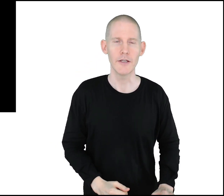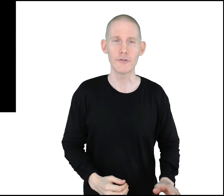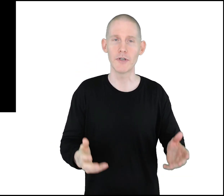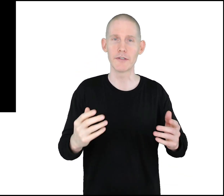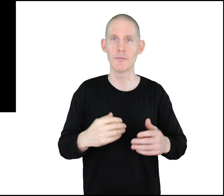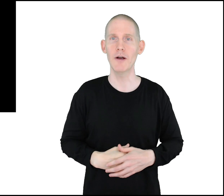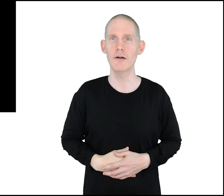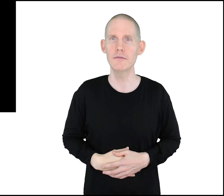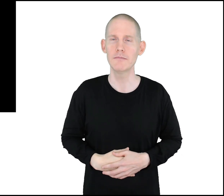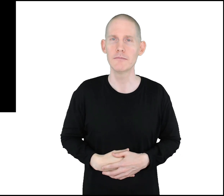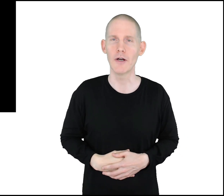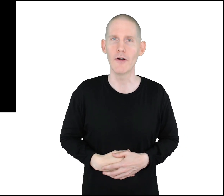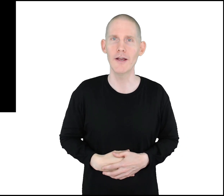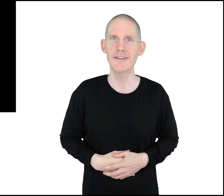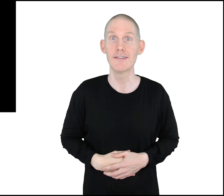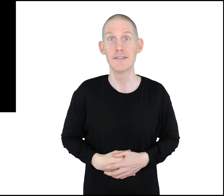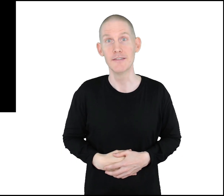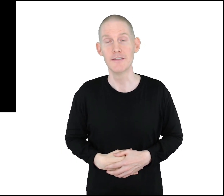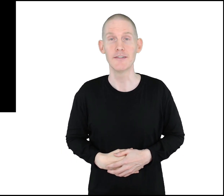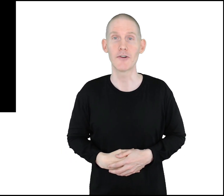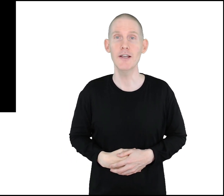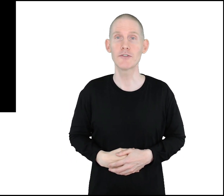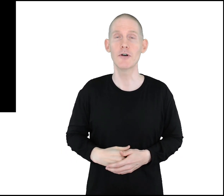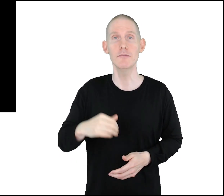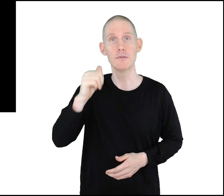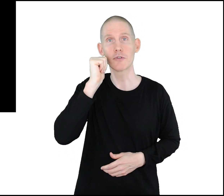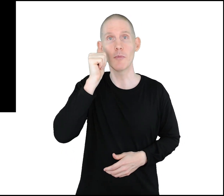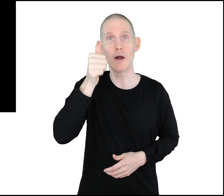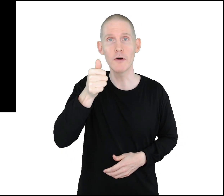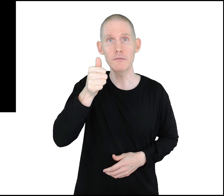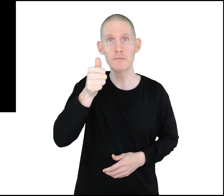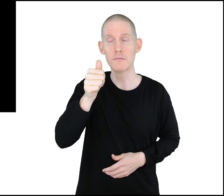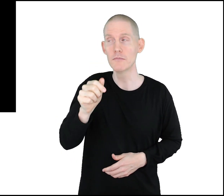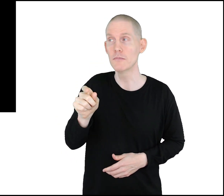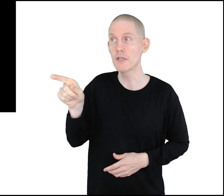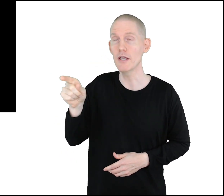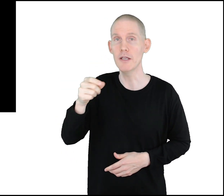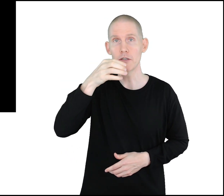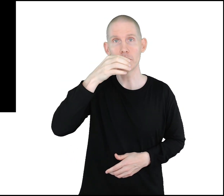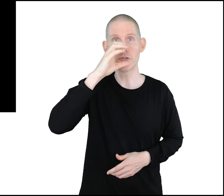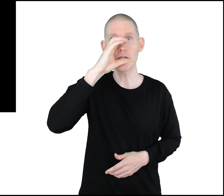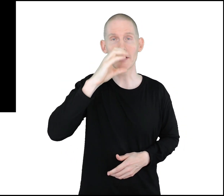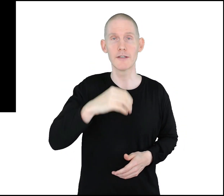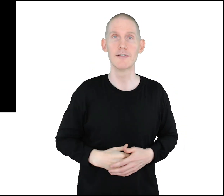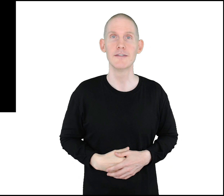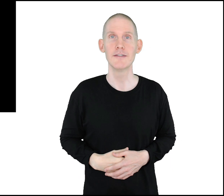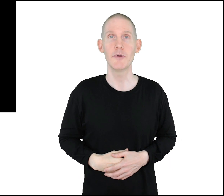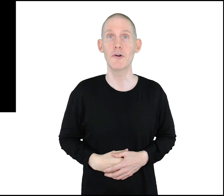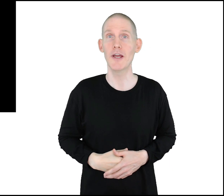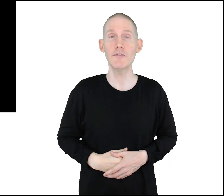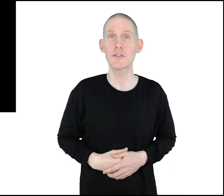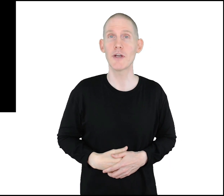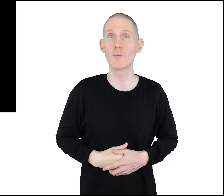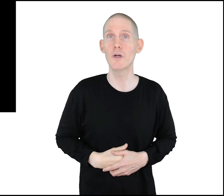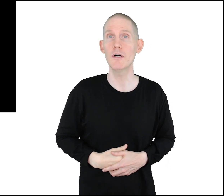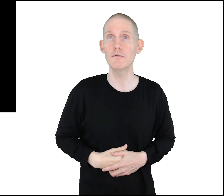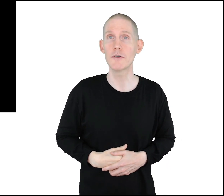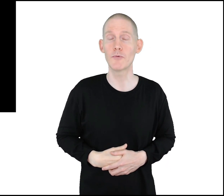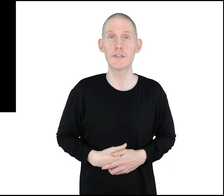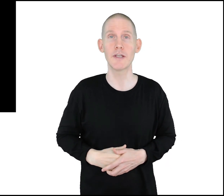He'll drink tomorrow, all right? Okay, so tomorrow, he drink. We don't have to sign will if we stick